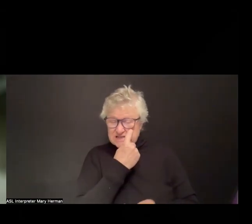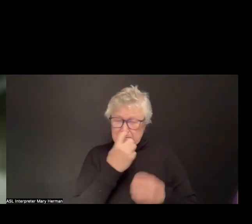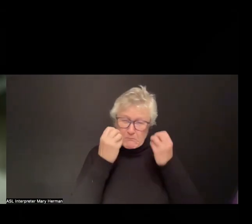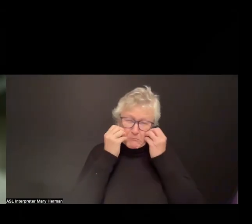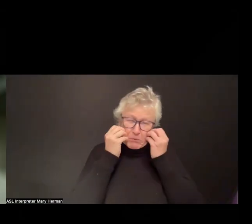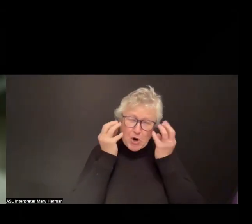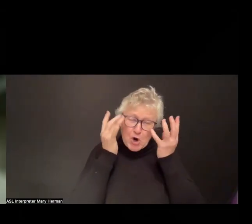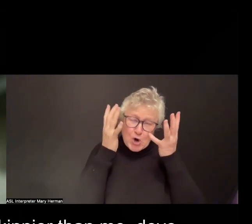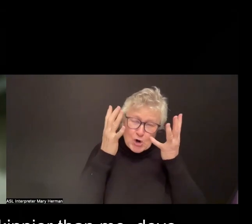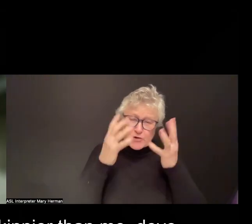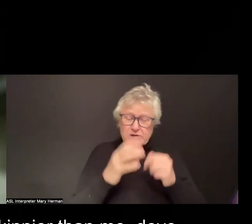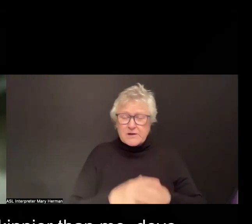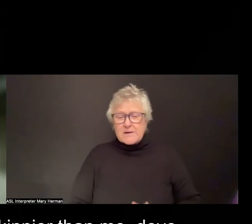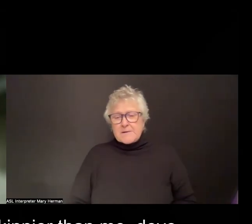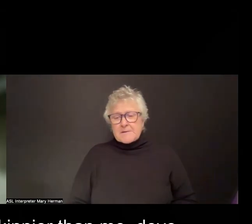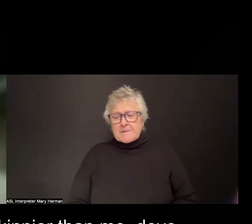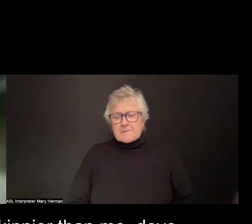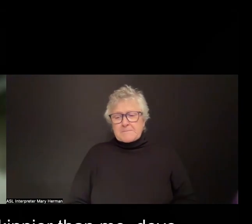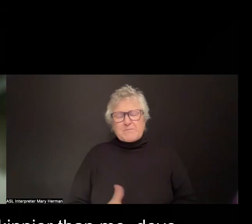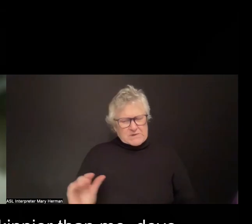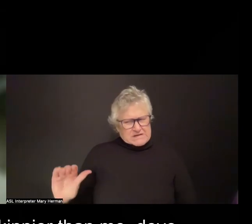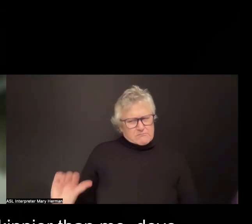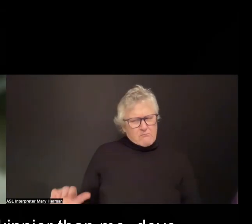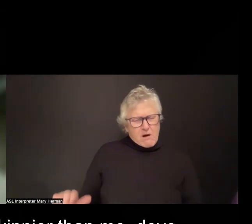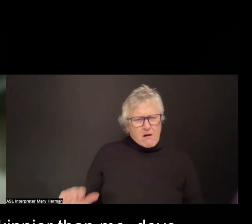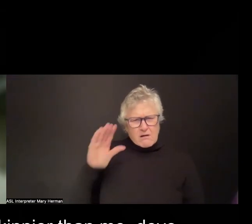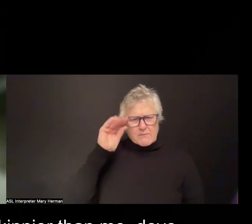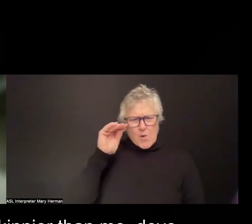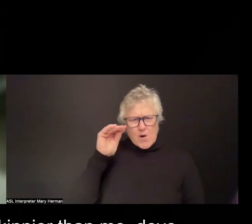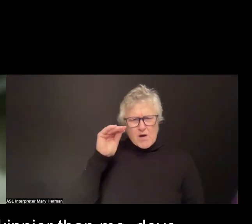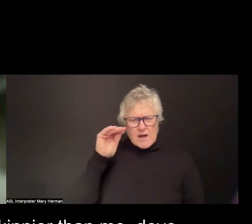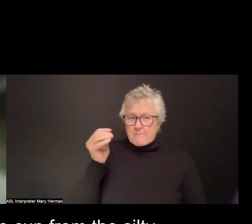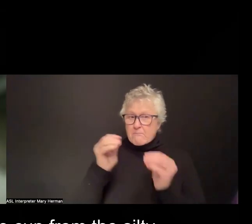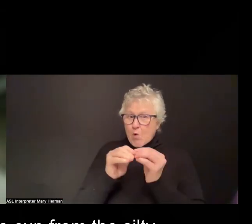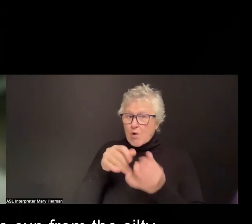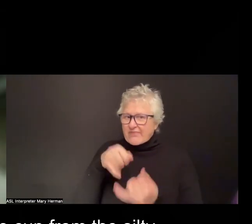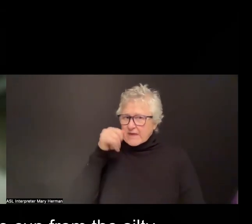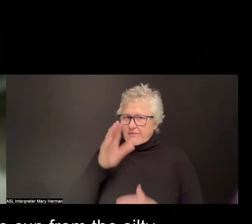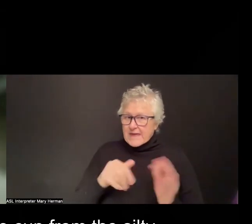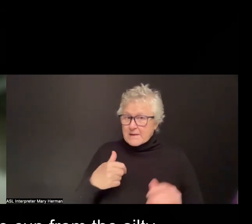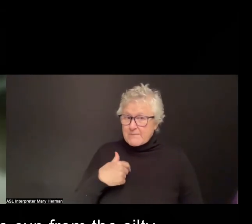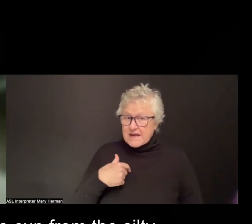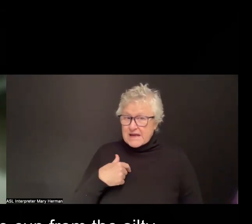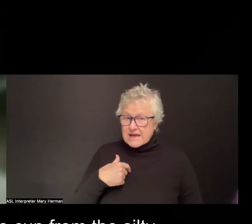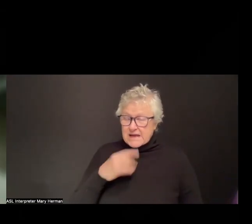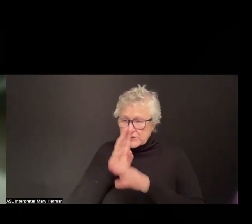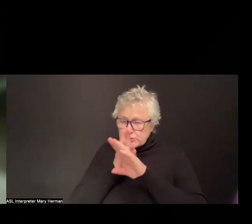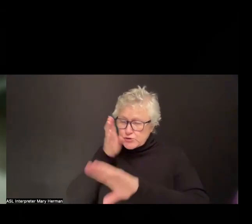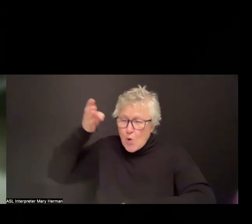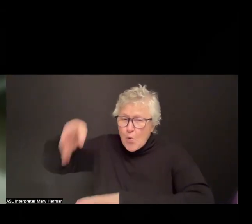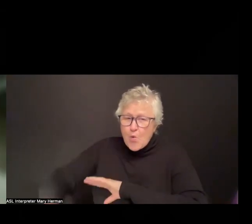me. A small boy, even skinnier than me, dove off a piling in his breeches to see if he could pluck the cup from the silty